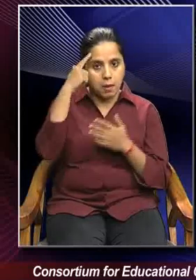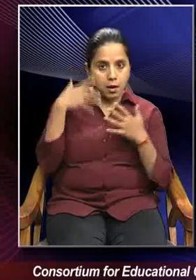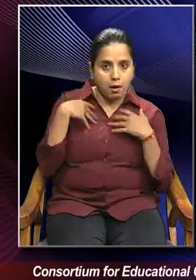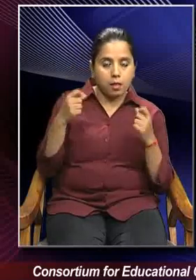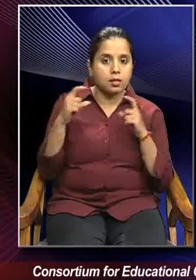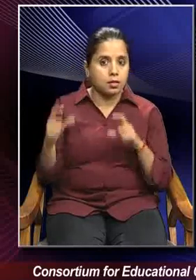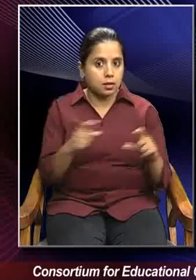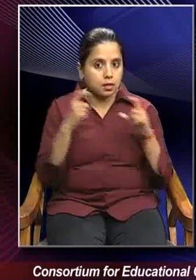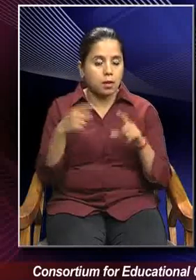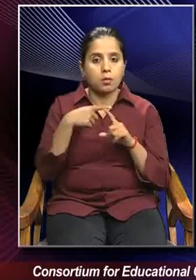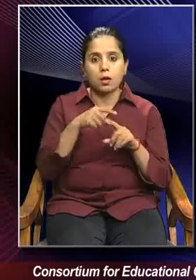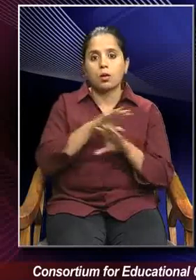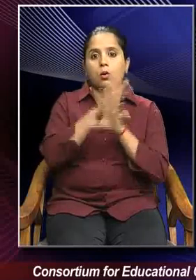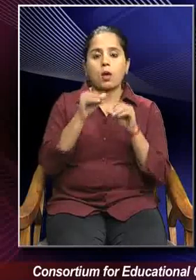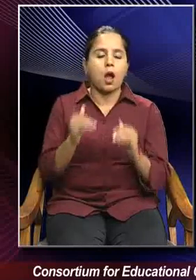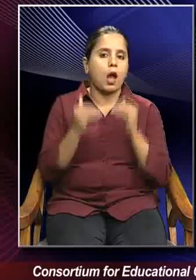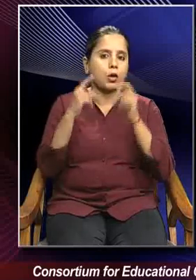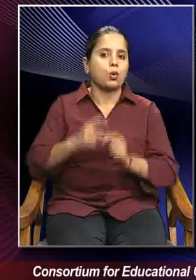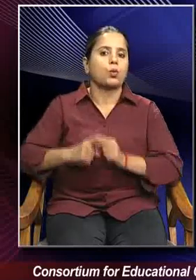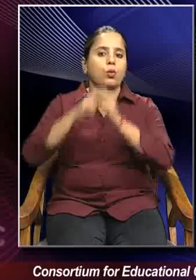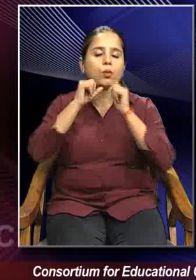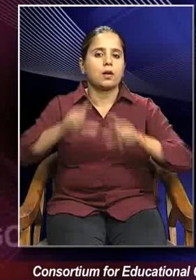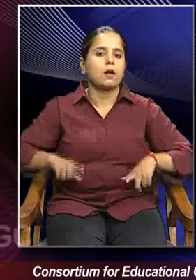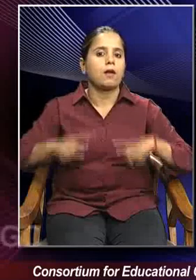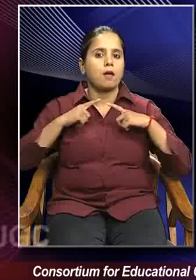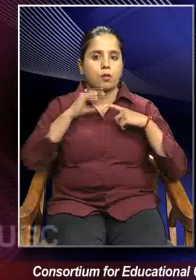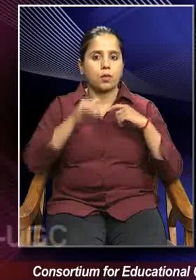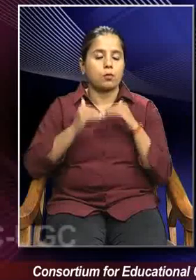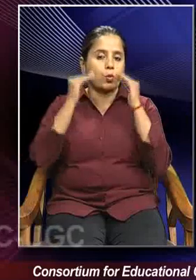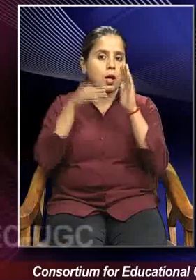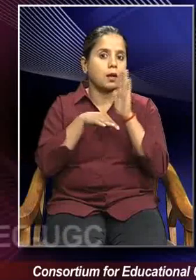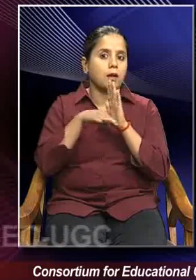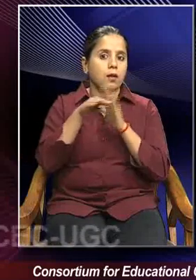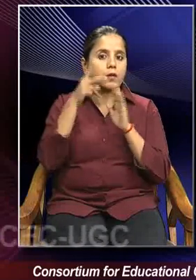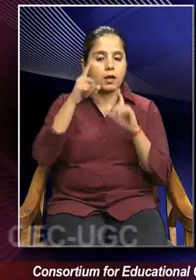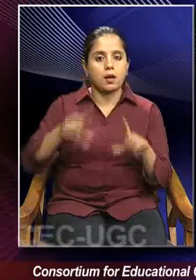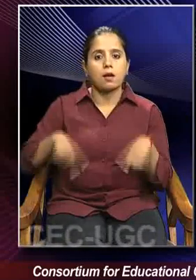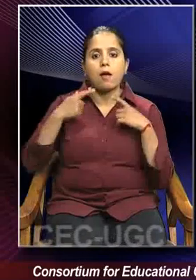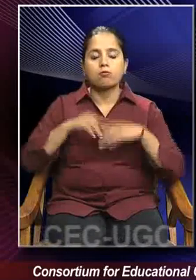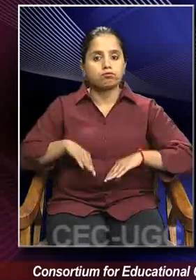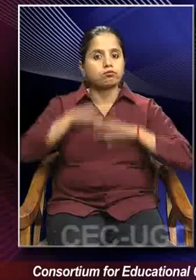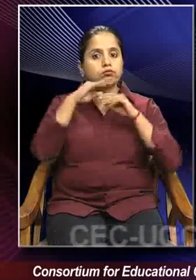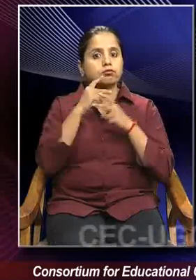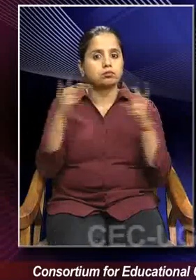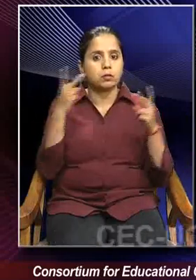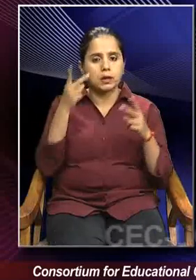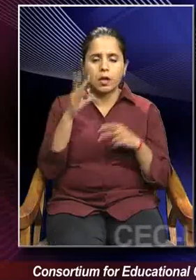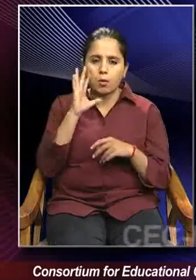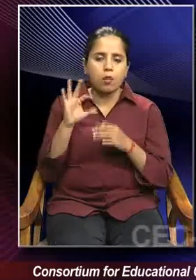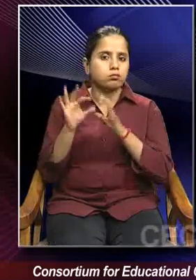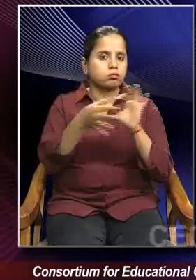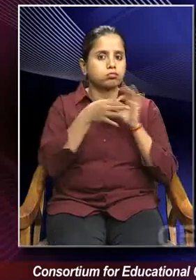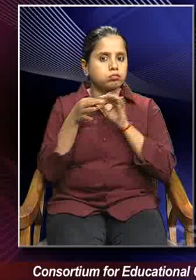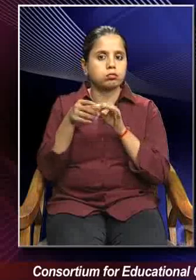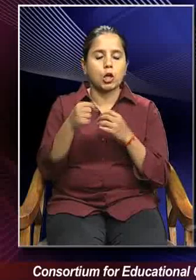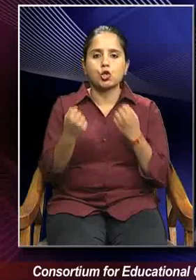care. So, a higher quality of life, greater levels of life satisfaction are correlated with